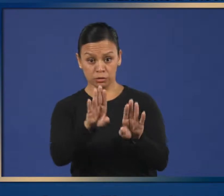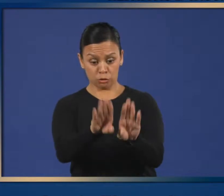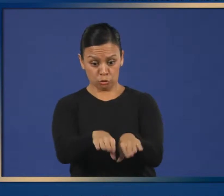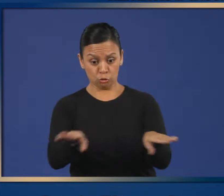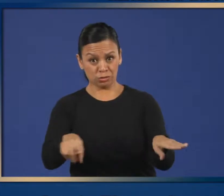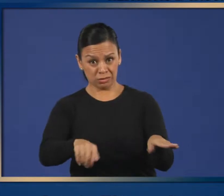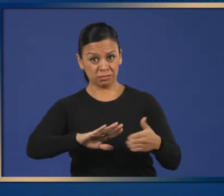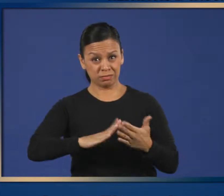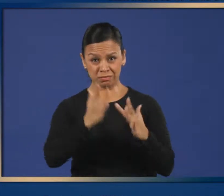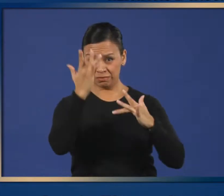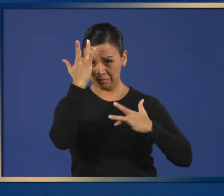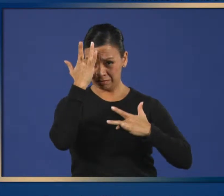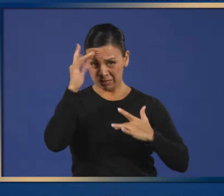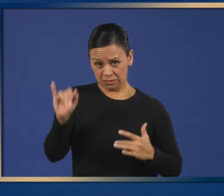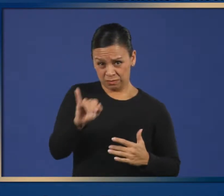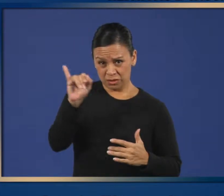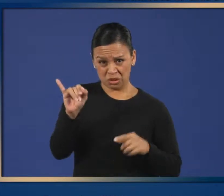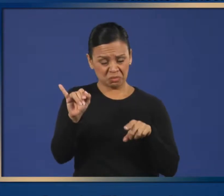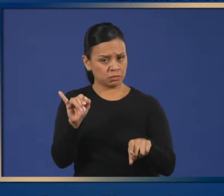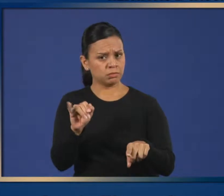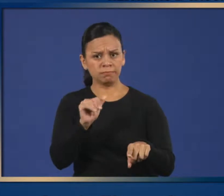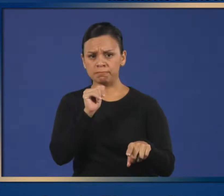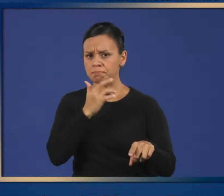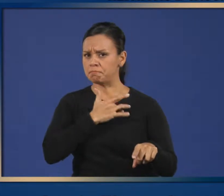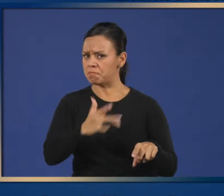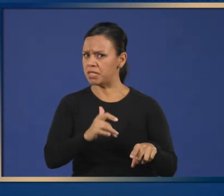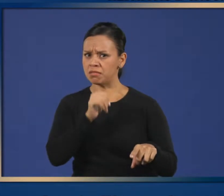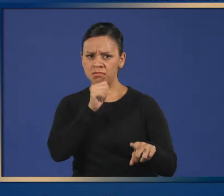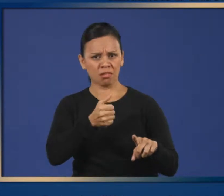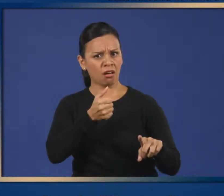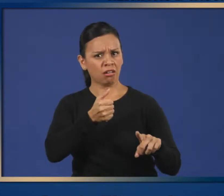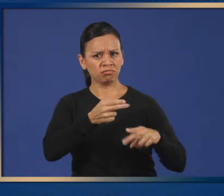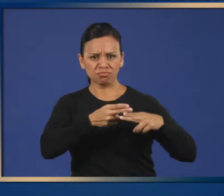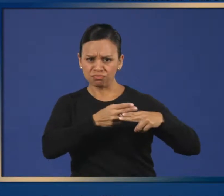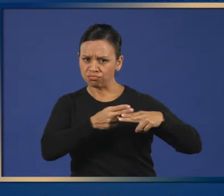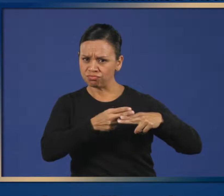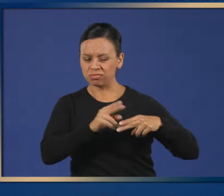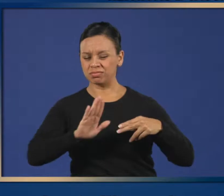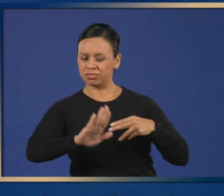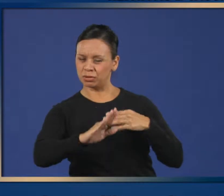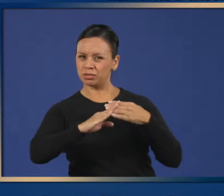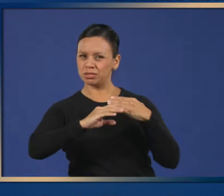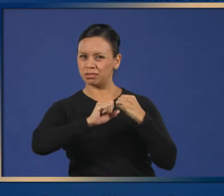Children who become infected usually do not have acute illness.